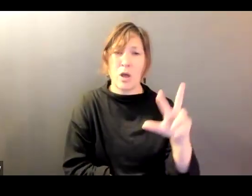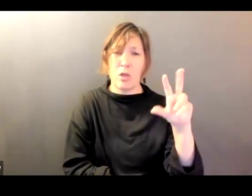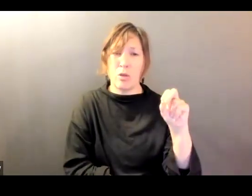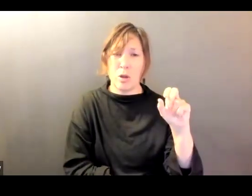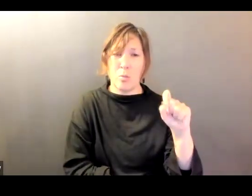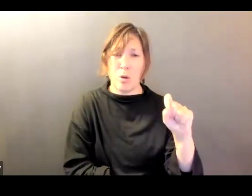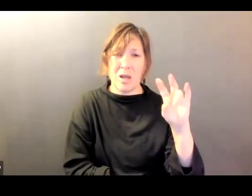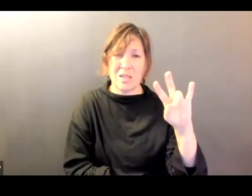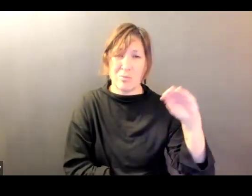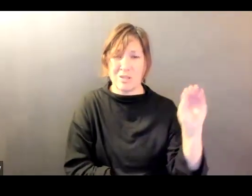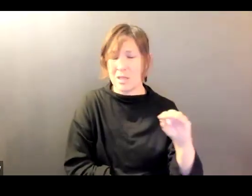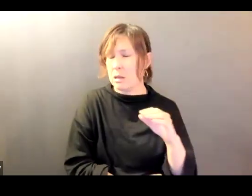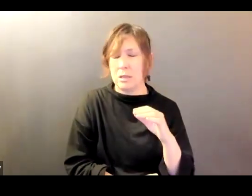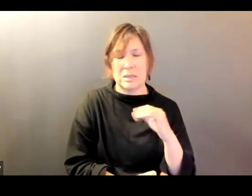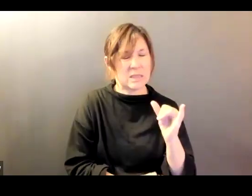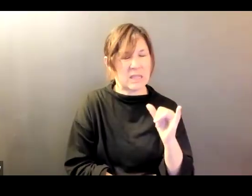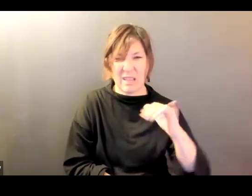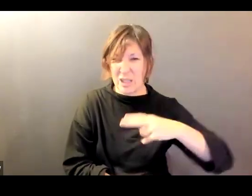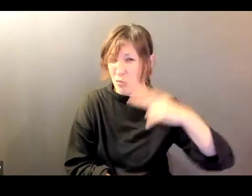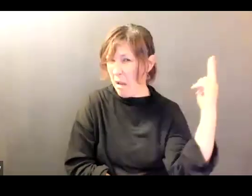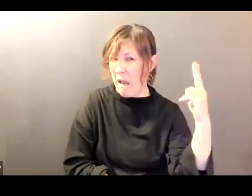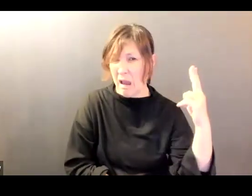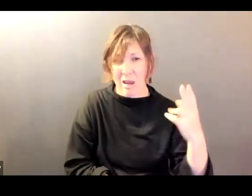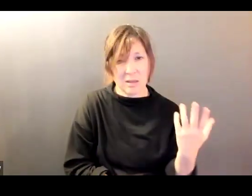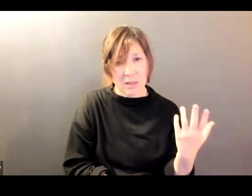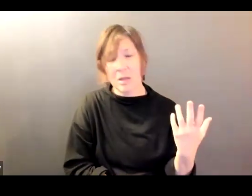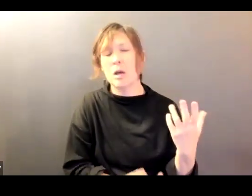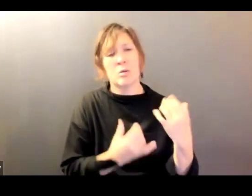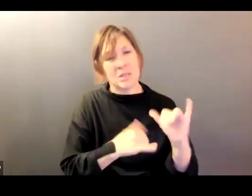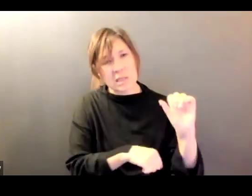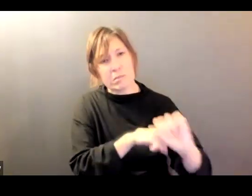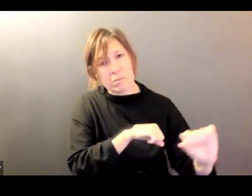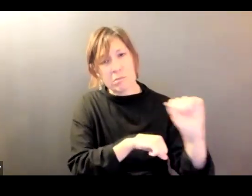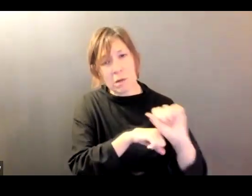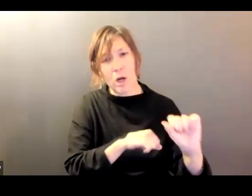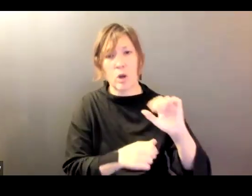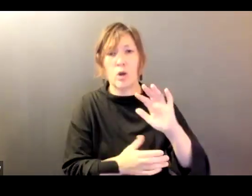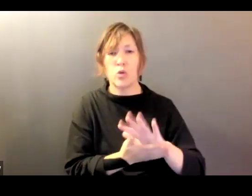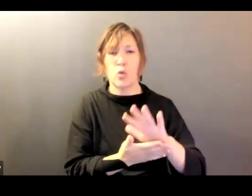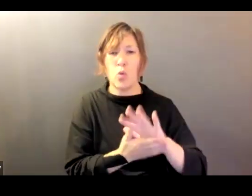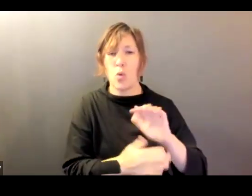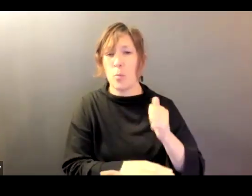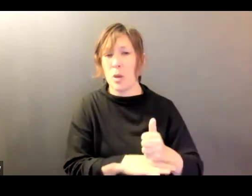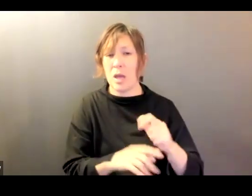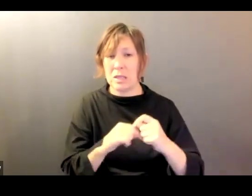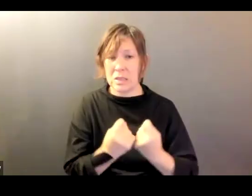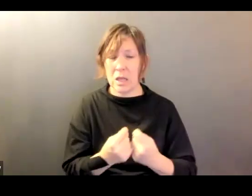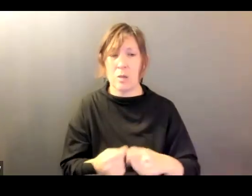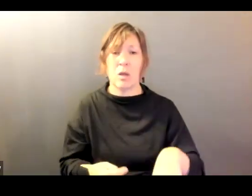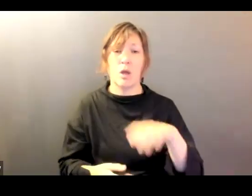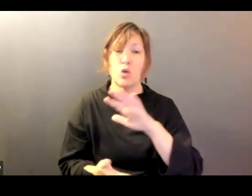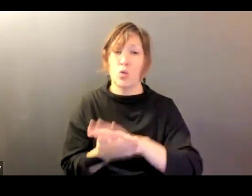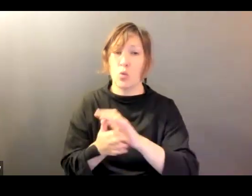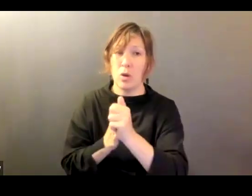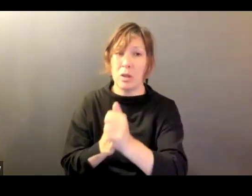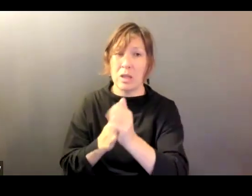is not acceptable. We recognize the fact that we are also working with our school-based teams and also with our school leaders to provide access for